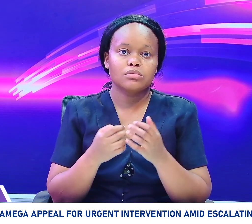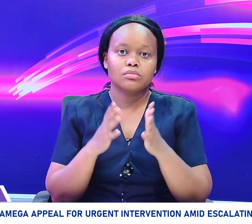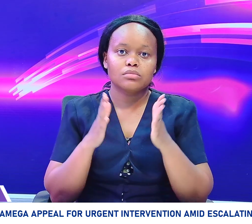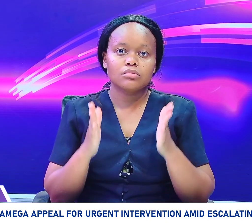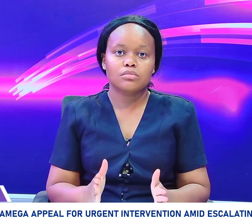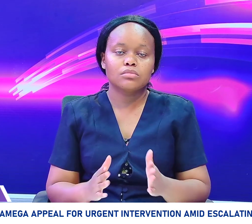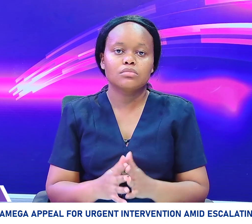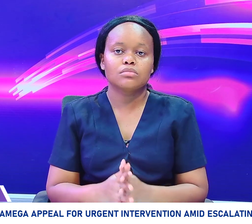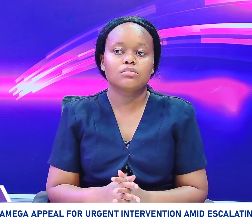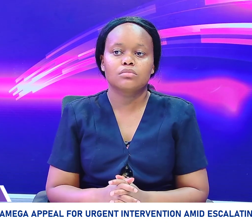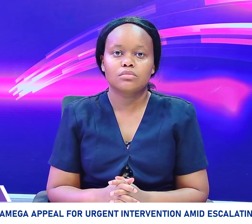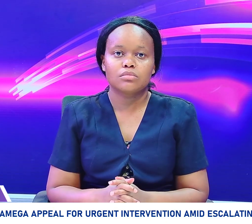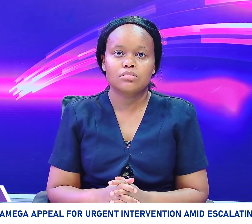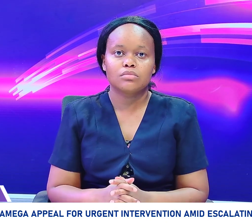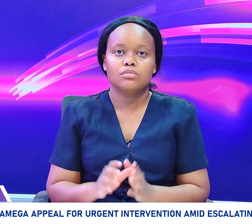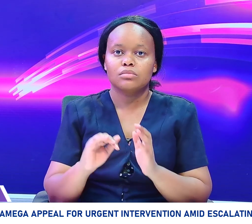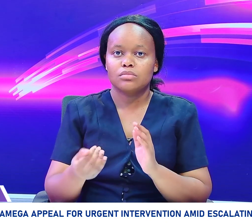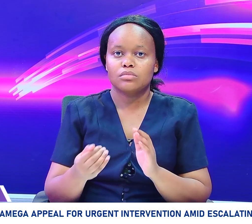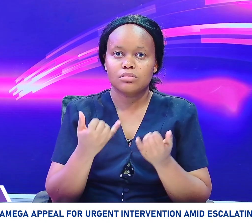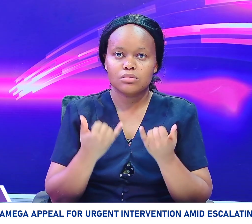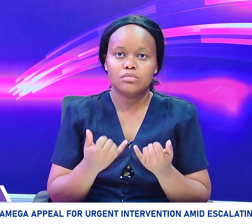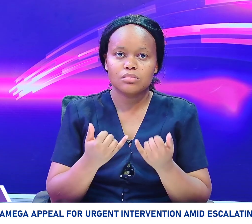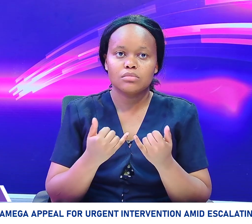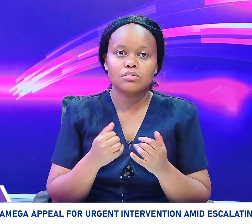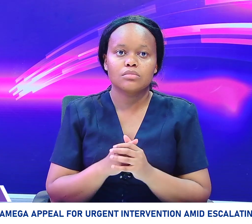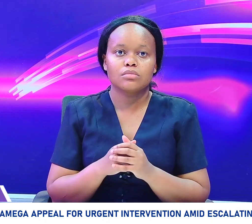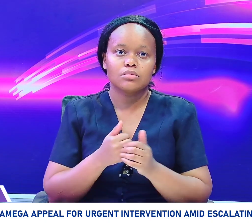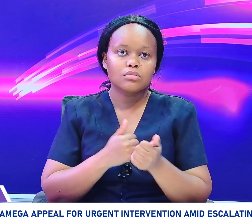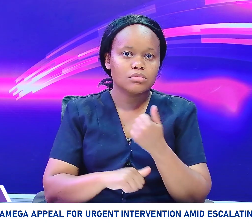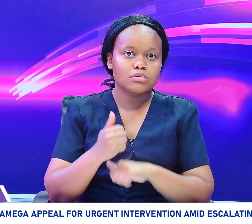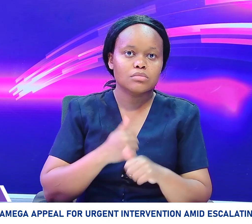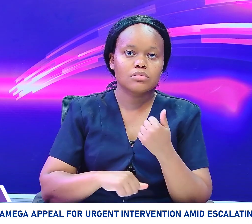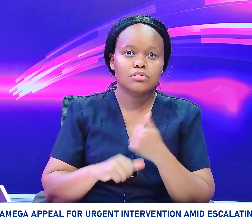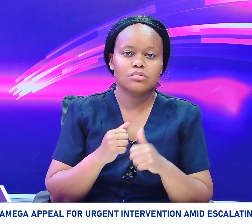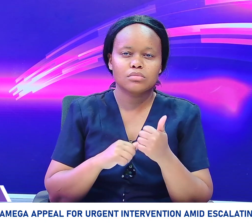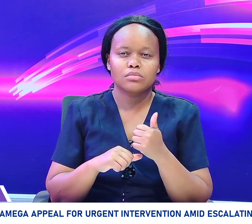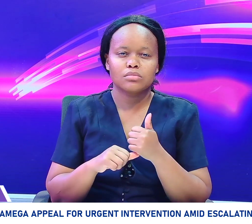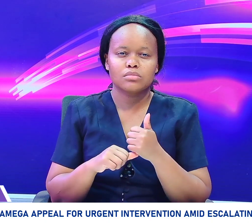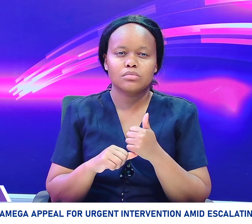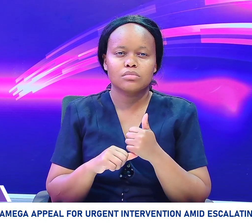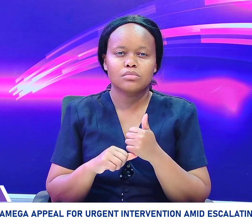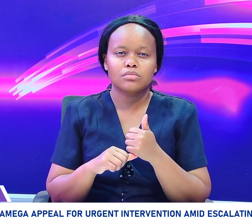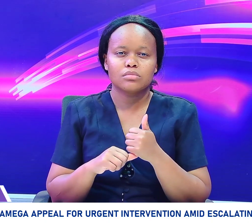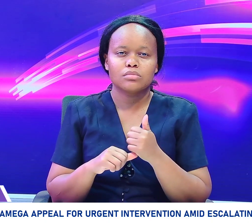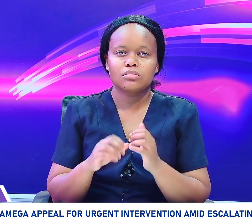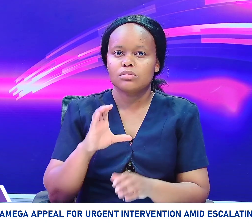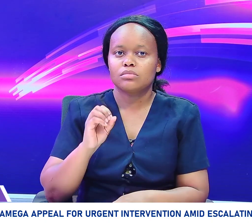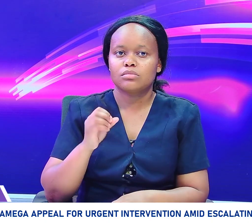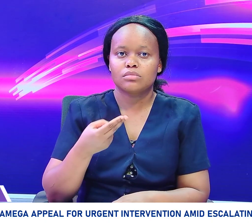electoral prospects. ODM supporters in the county are now urging decisive action through